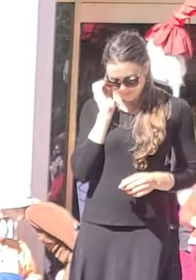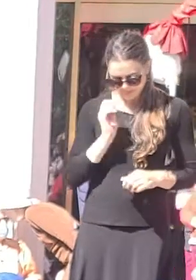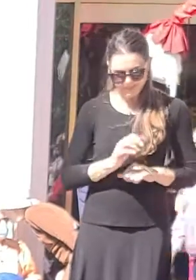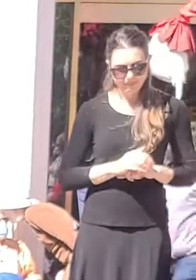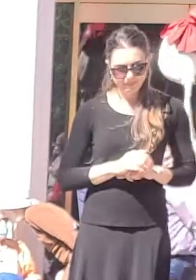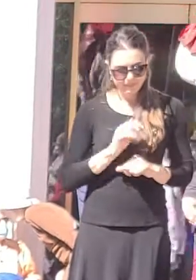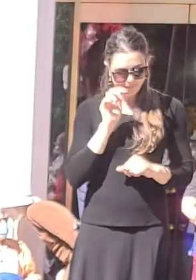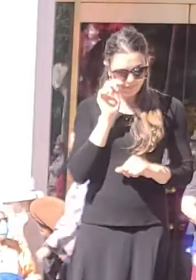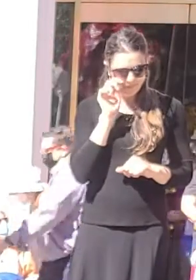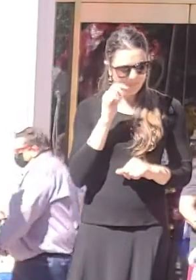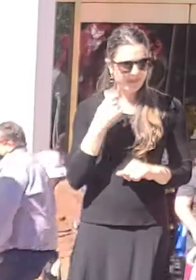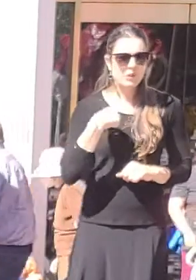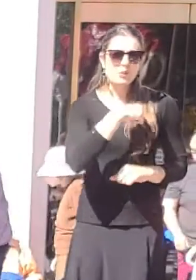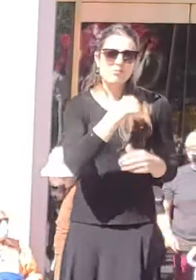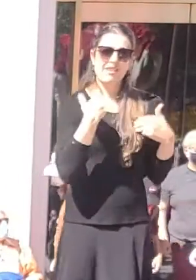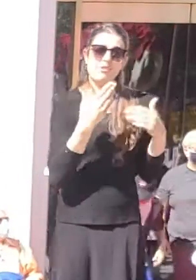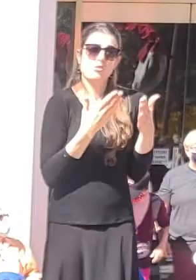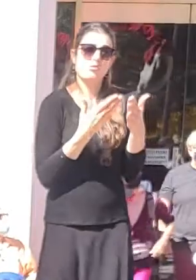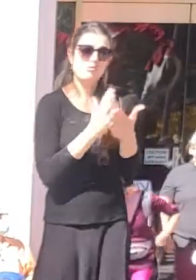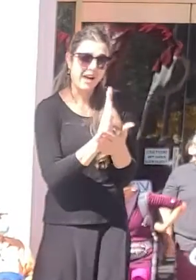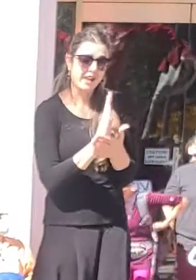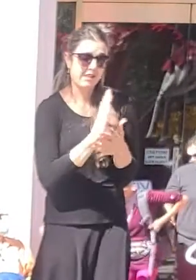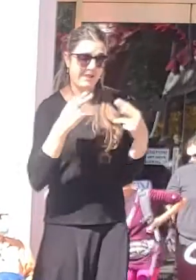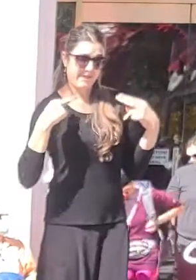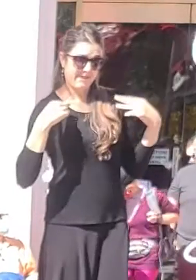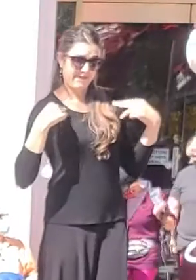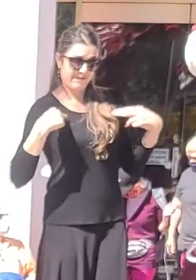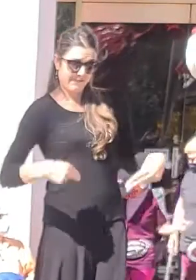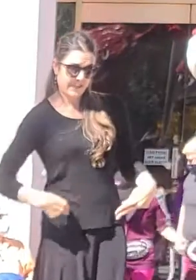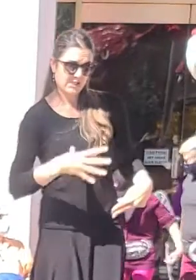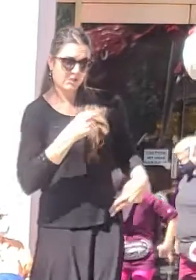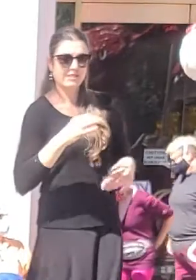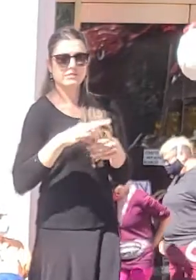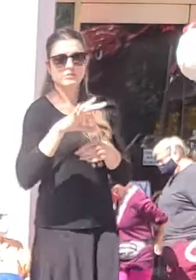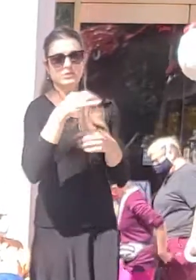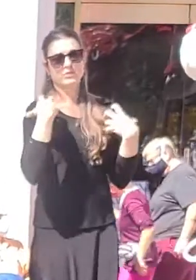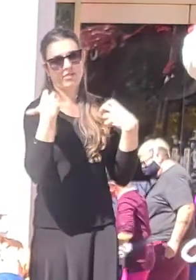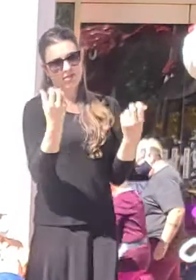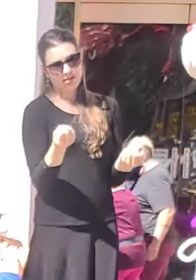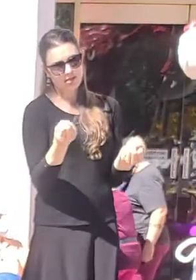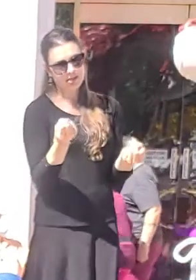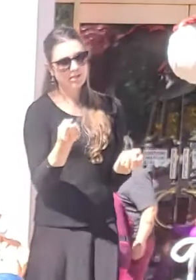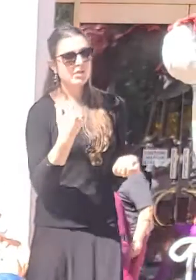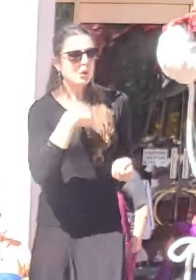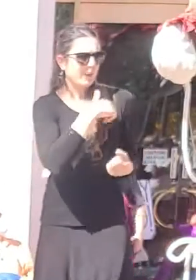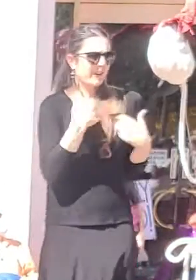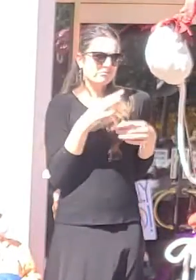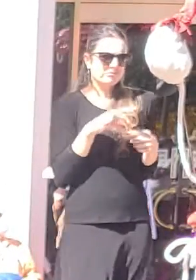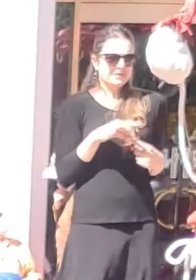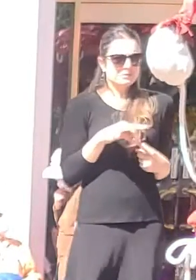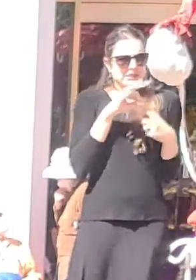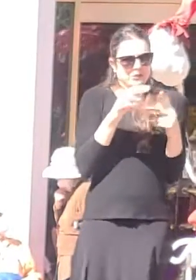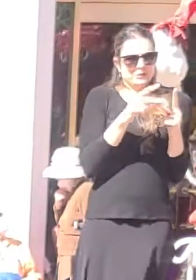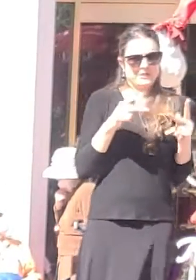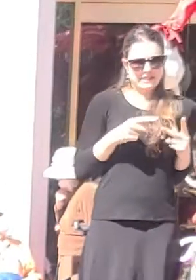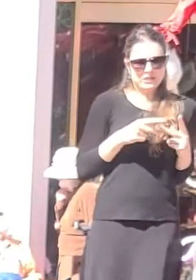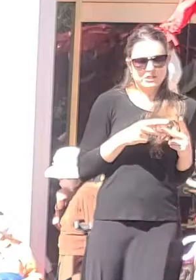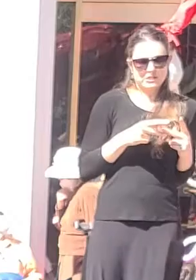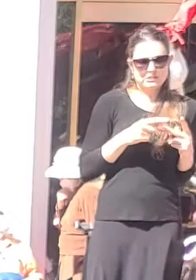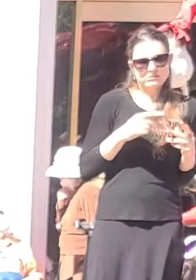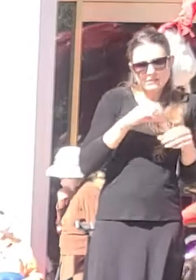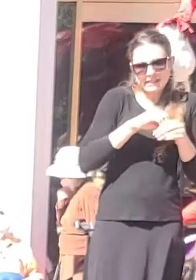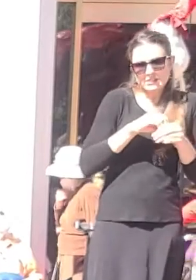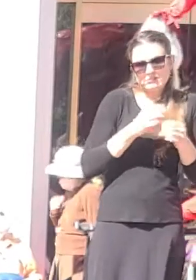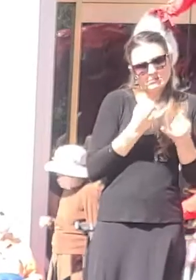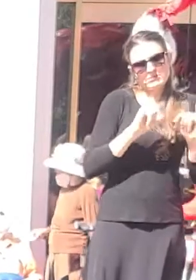We have an inherent right to be spiritually well and physically well. Because of our unique political positions as citizens of sovereign nations, one of the obligations